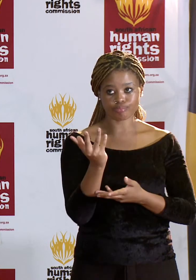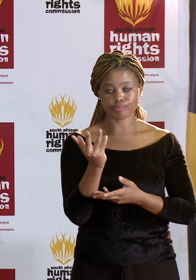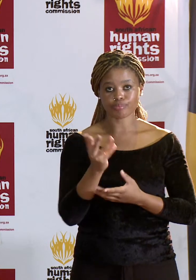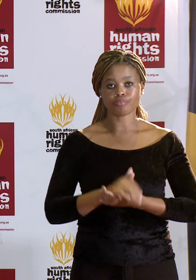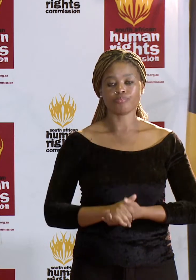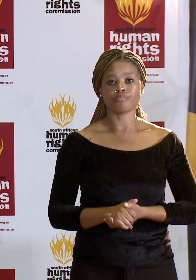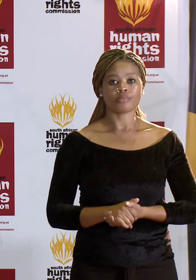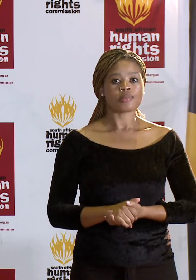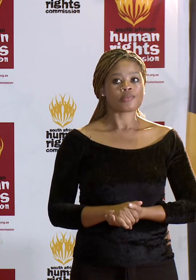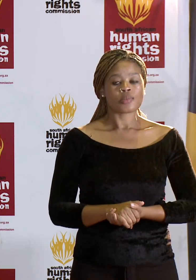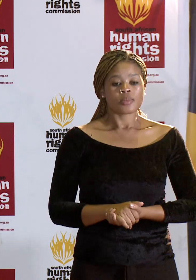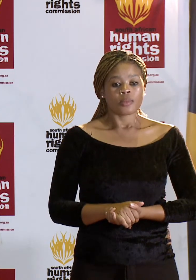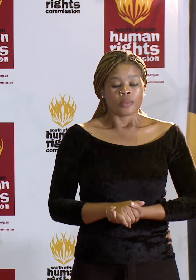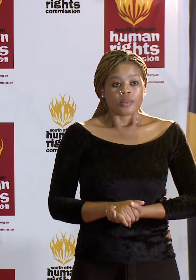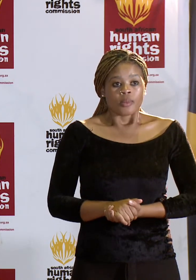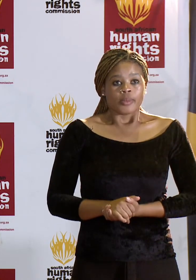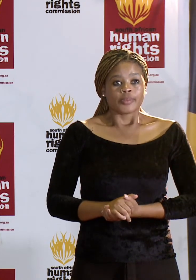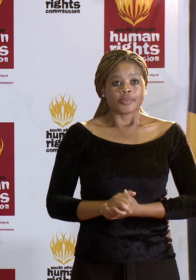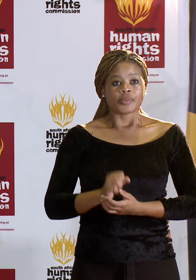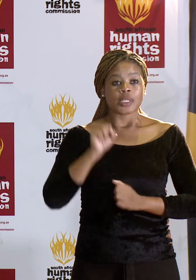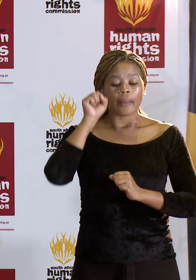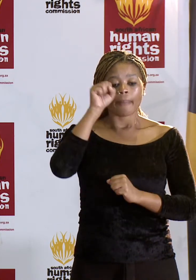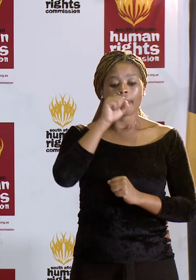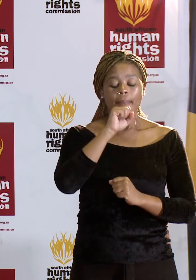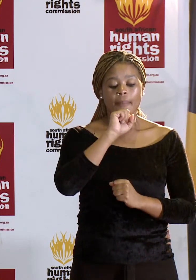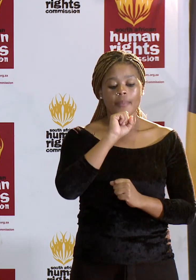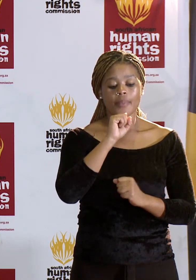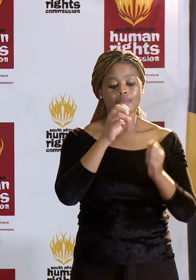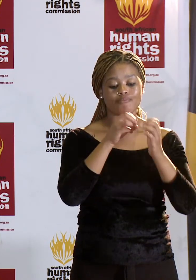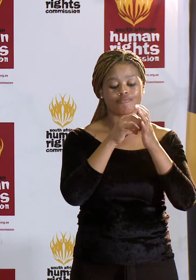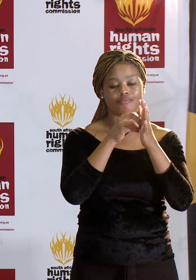room. So, amandla kubafundi bantu.